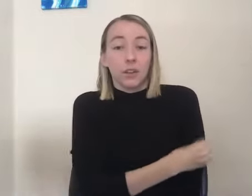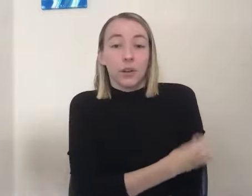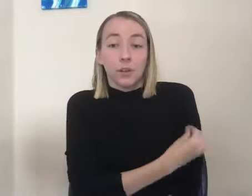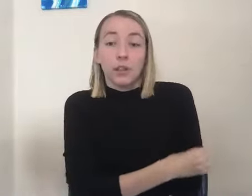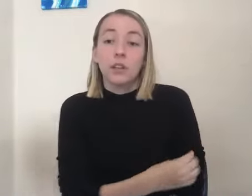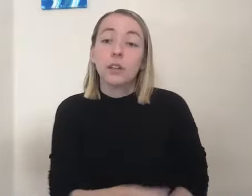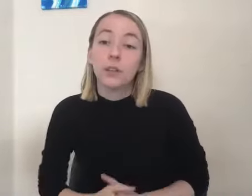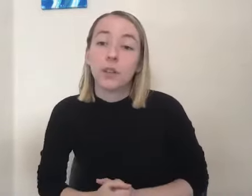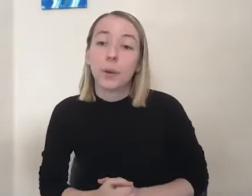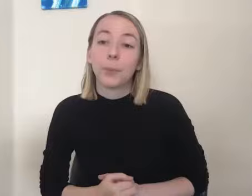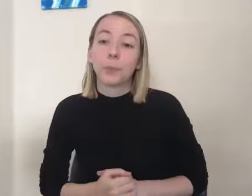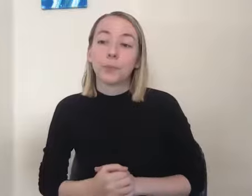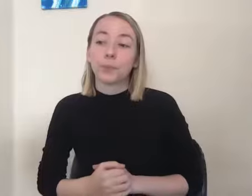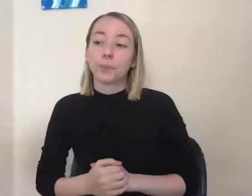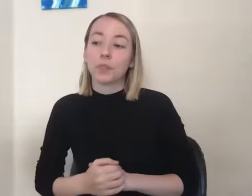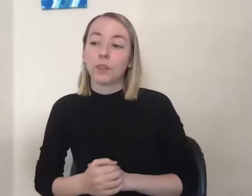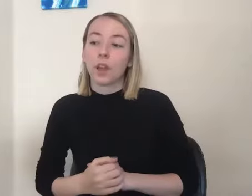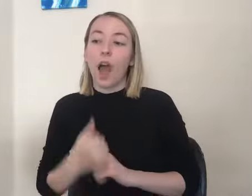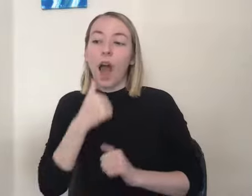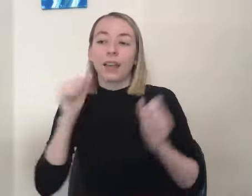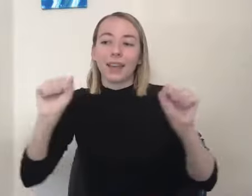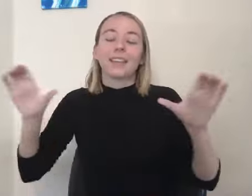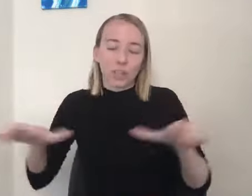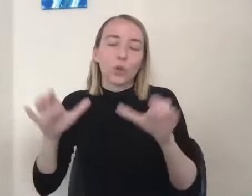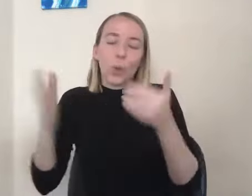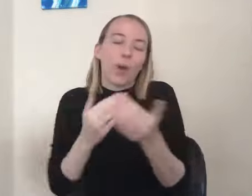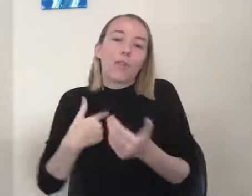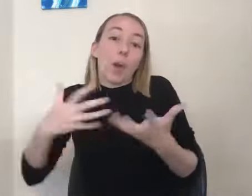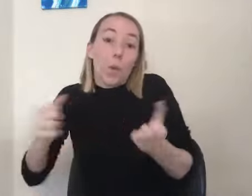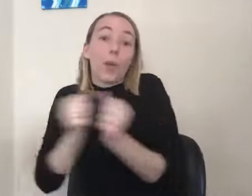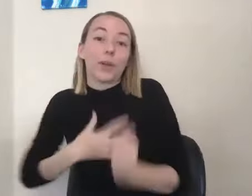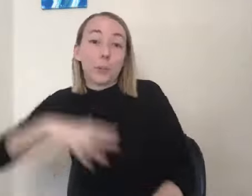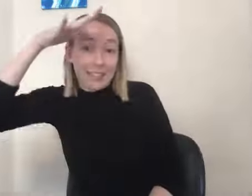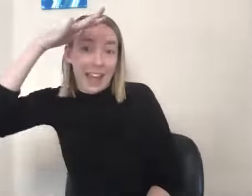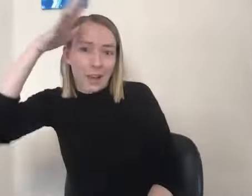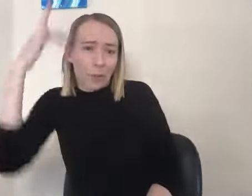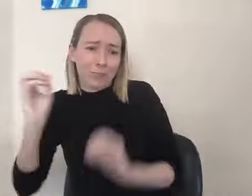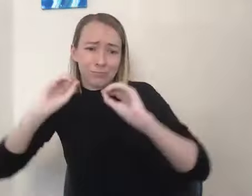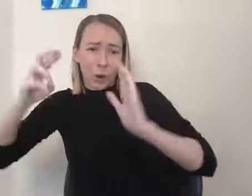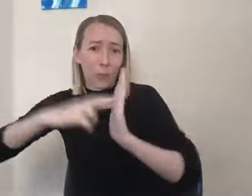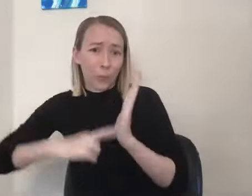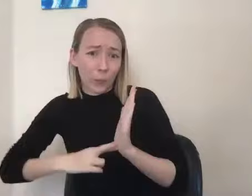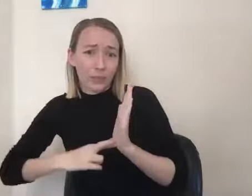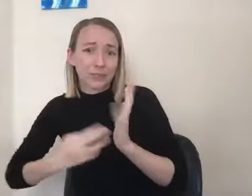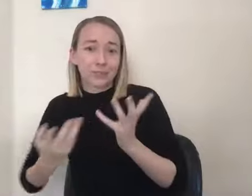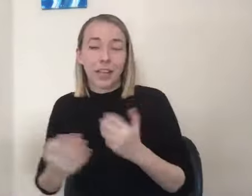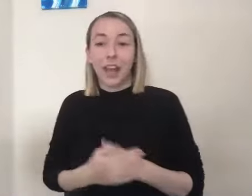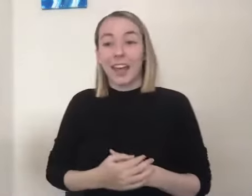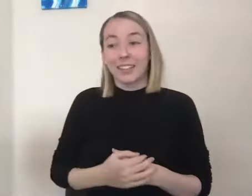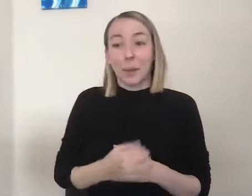was I did hate my mother, yes, but as a child of 16, I knew I'd get away with murder if I stayed with my dad, because he wouldn't be there to put down